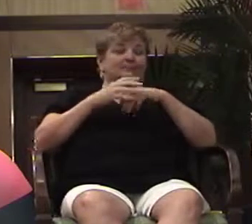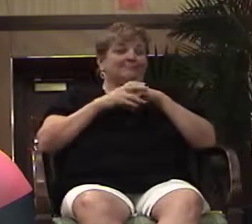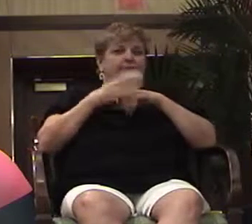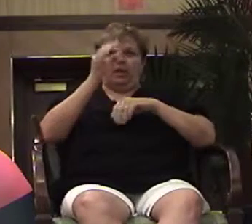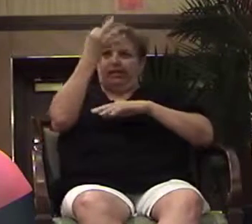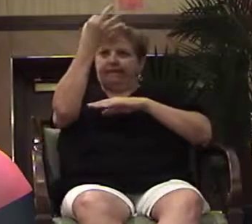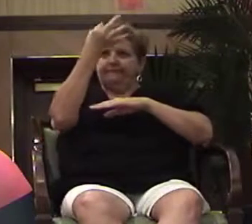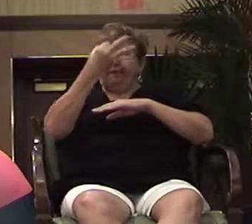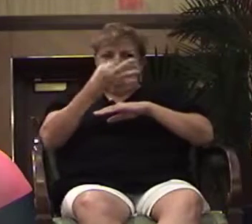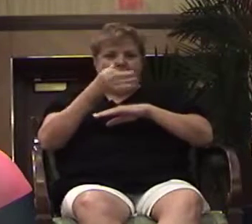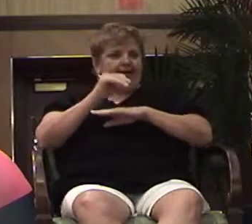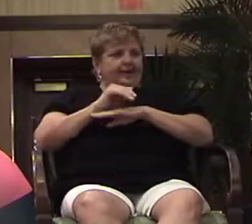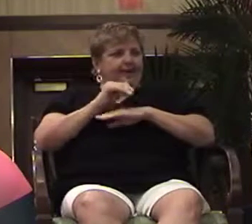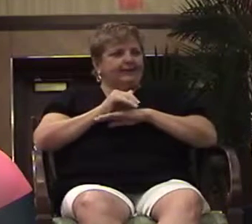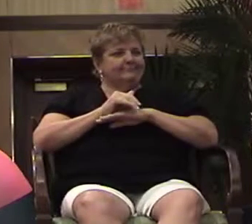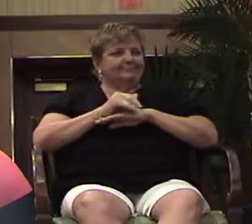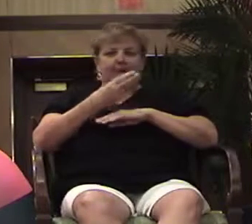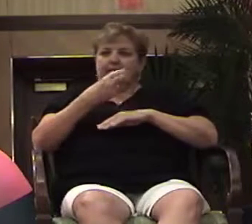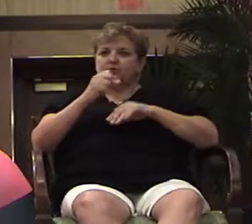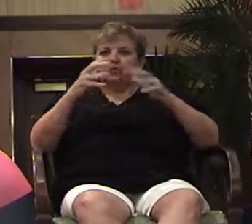school football game. And